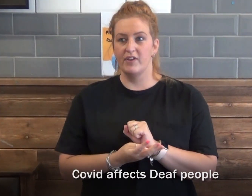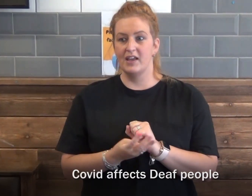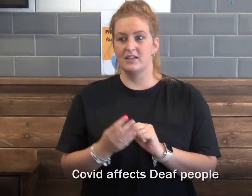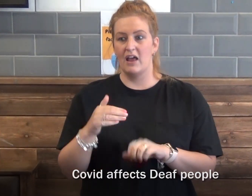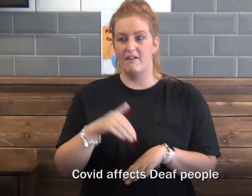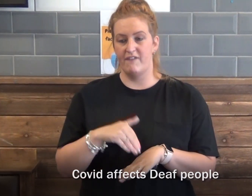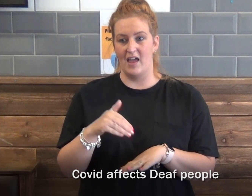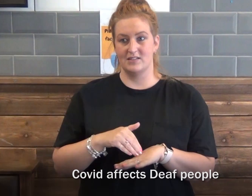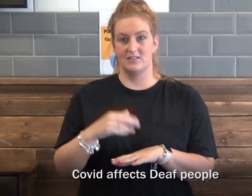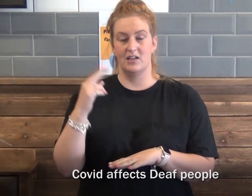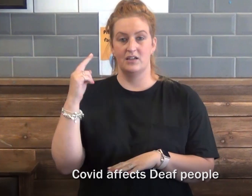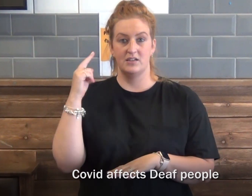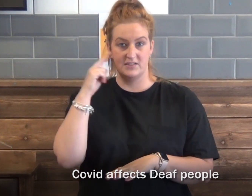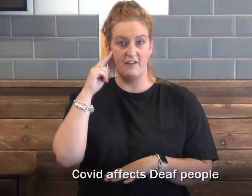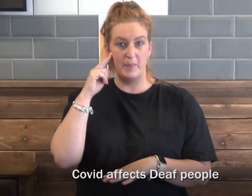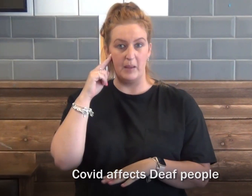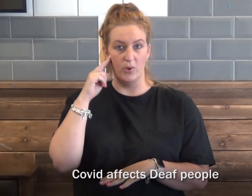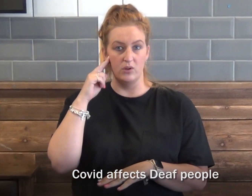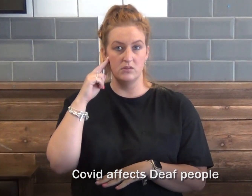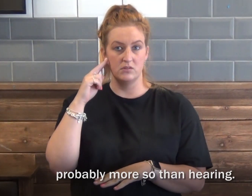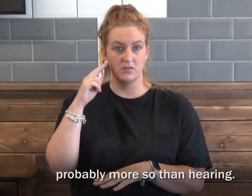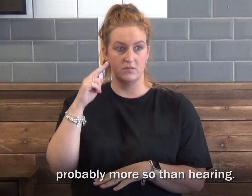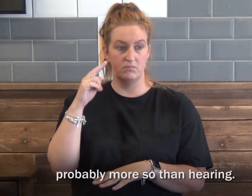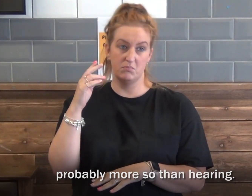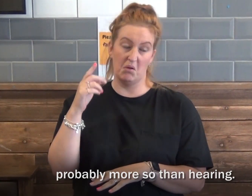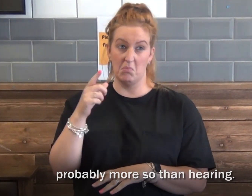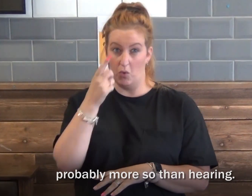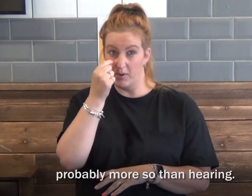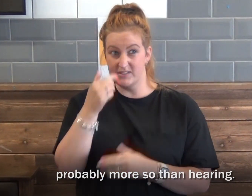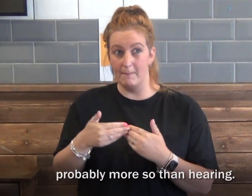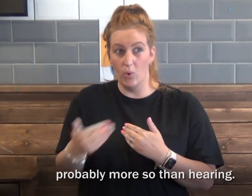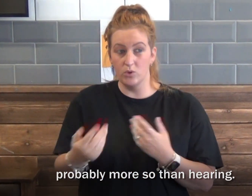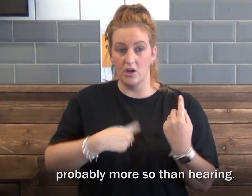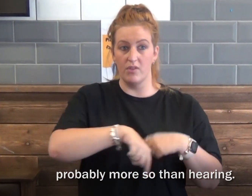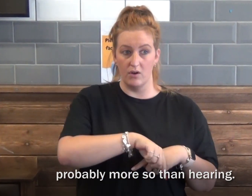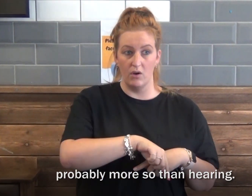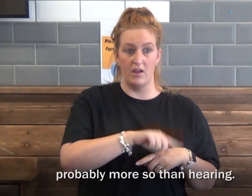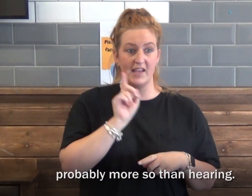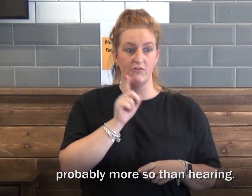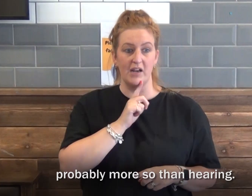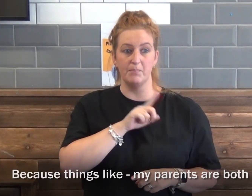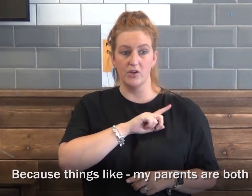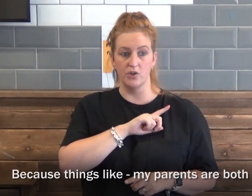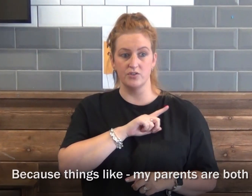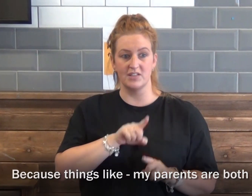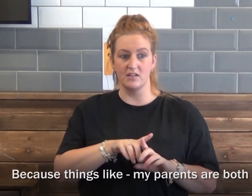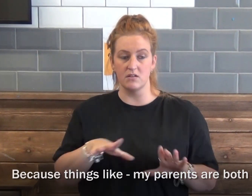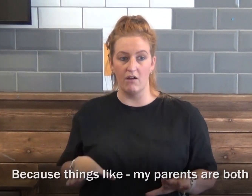COVID affects deaf people, I'll probably say more so than hearing, because things like